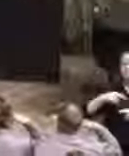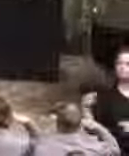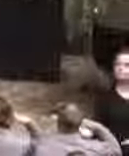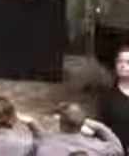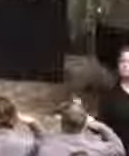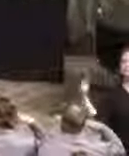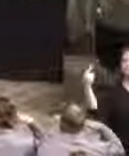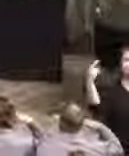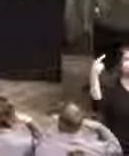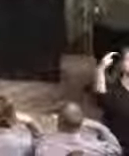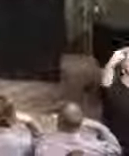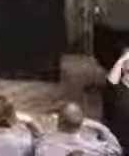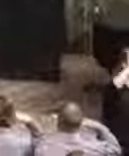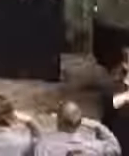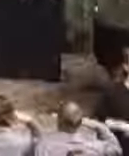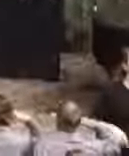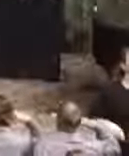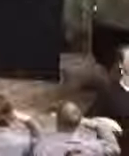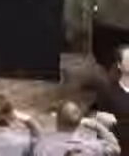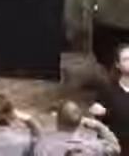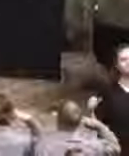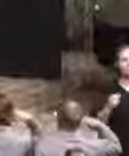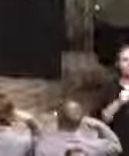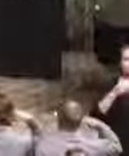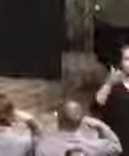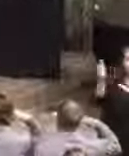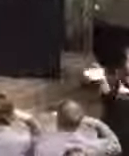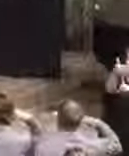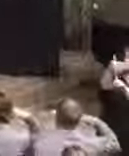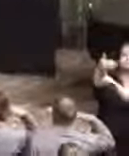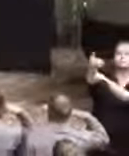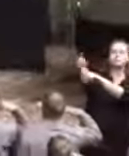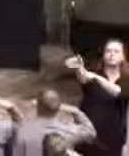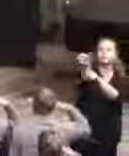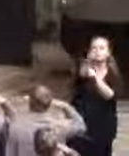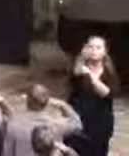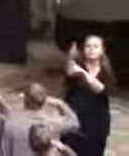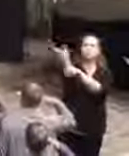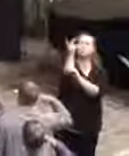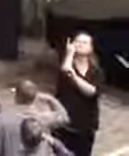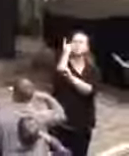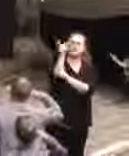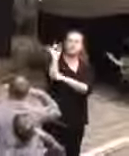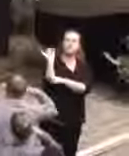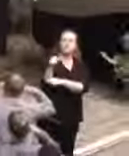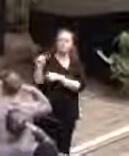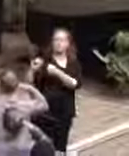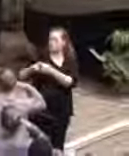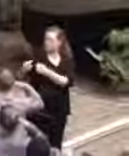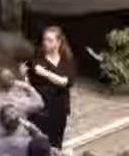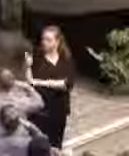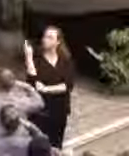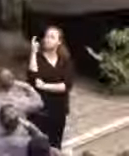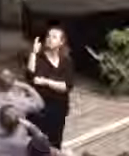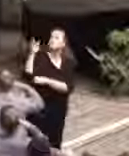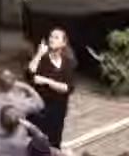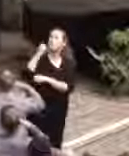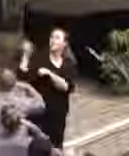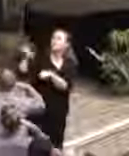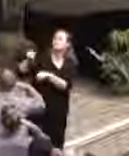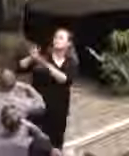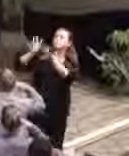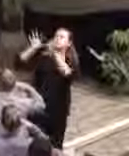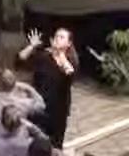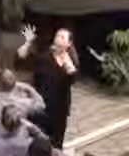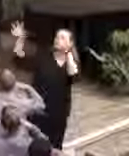were so gallantly streaming? And the rocket's red